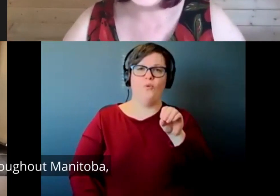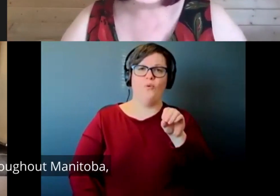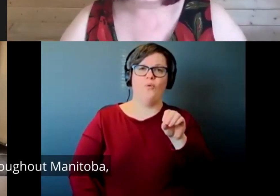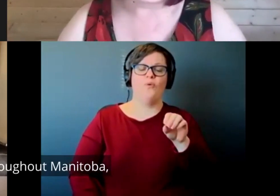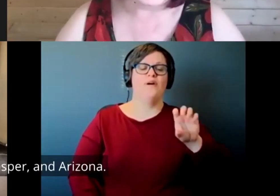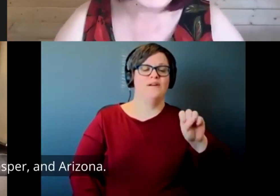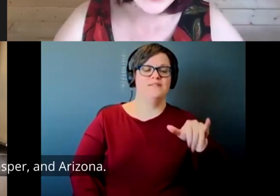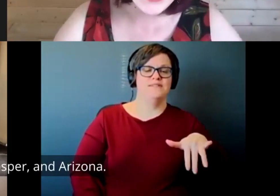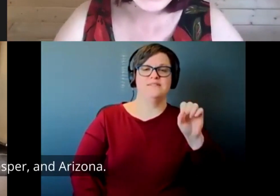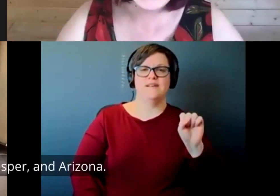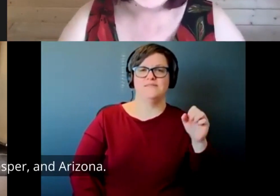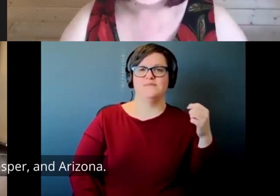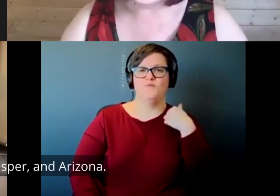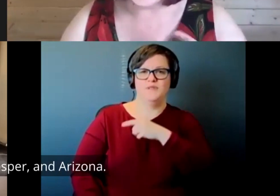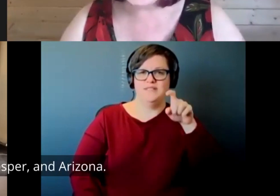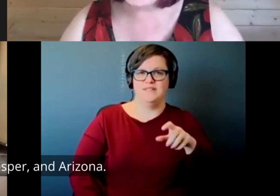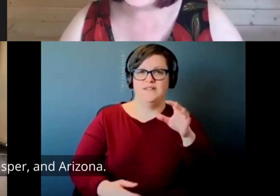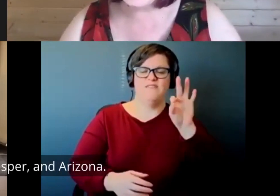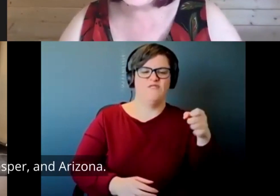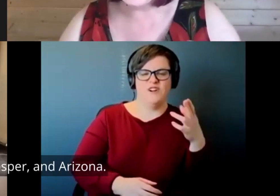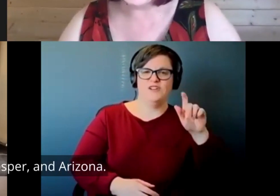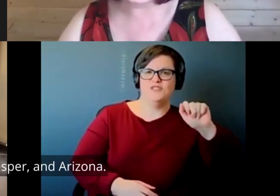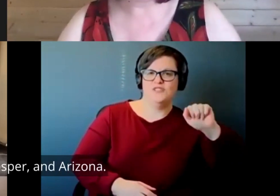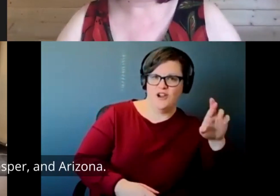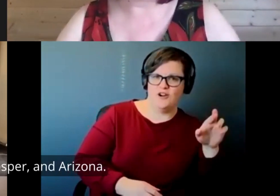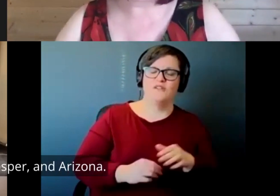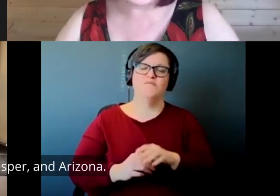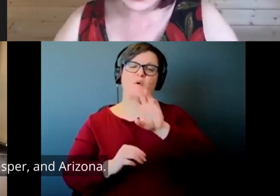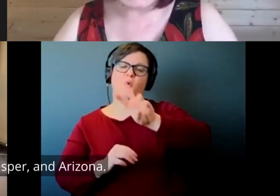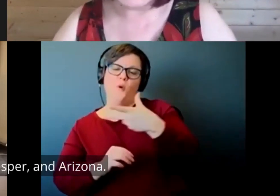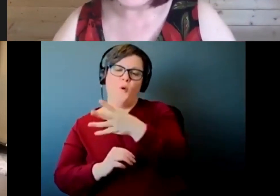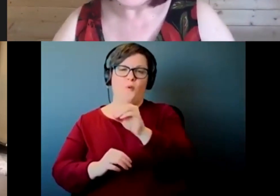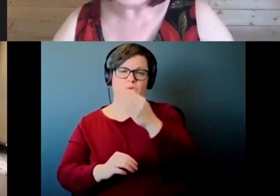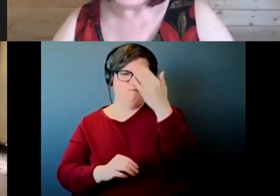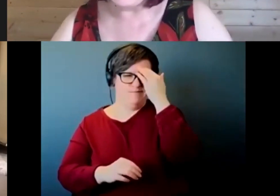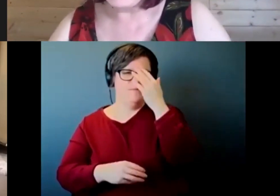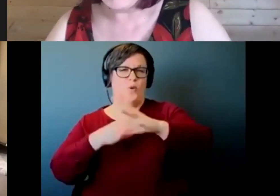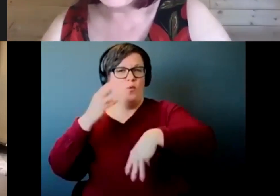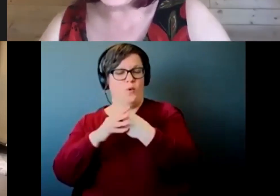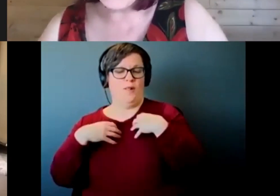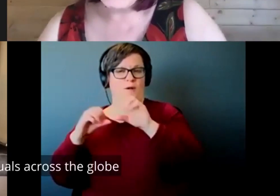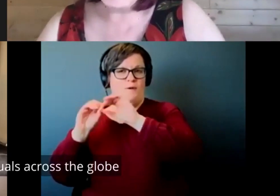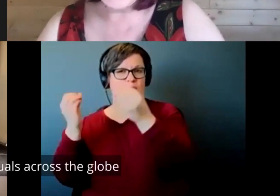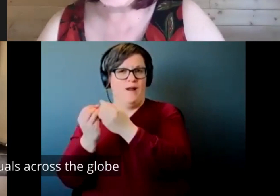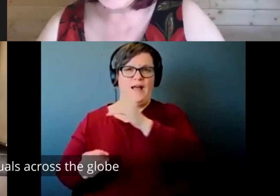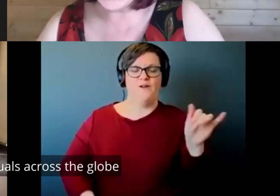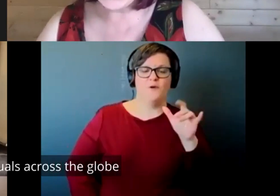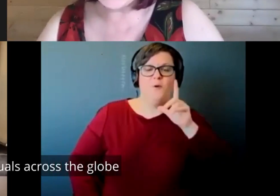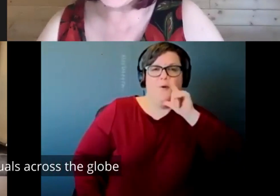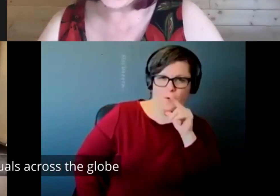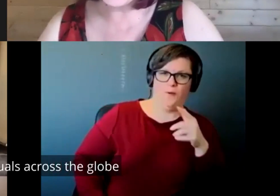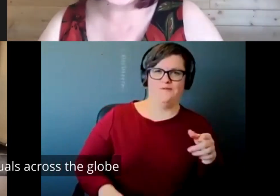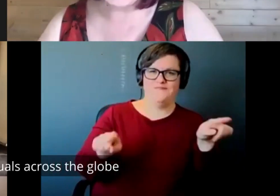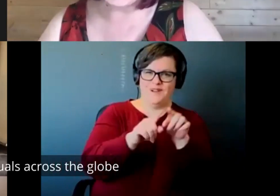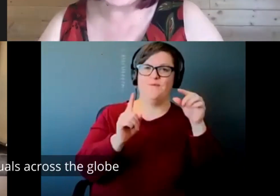Manitoba to Edmonton, Jasper, and Arizona. Quotes from